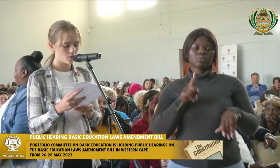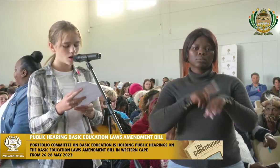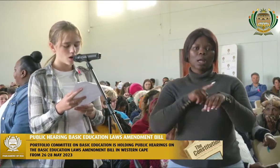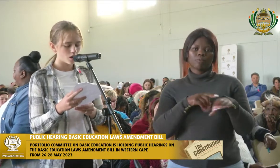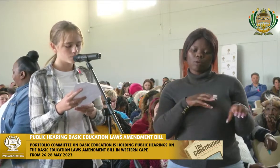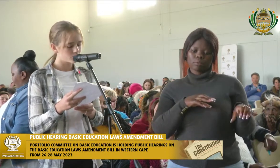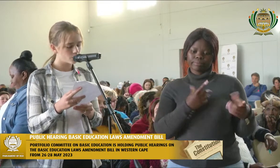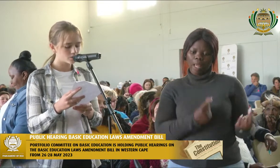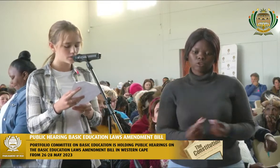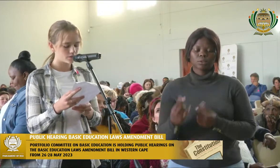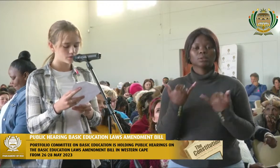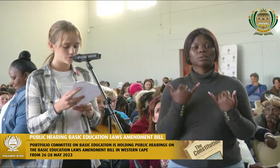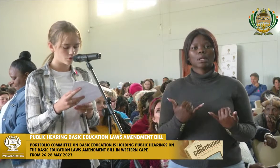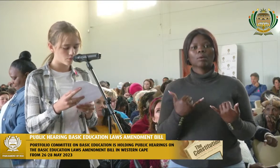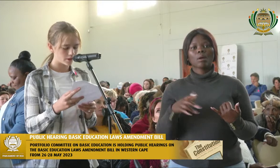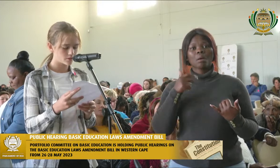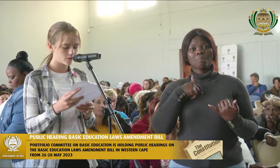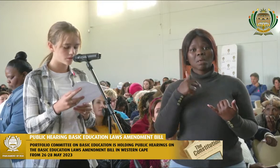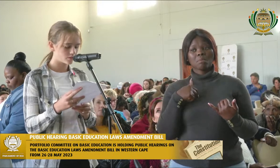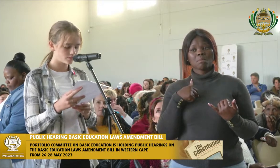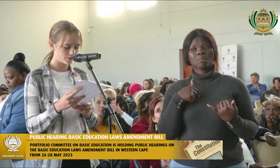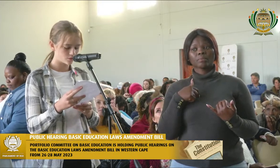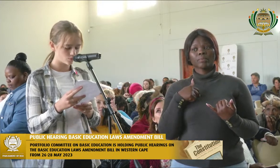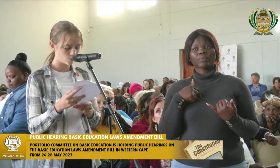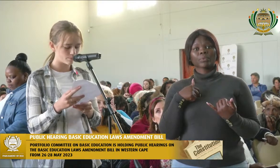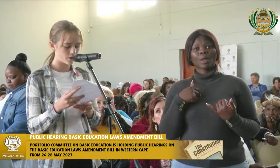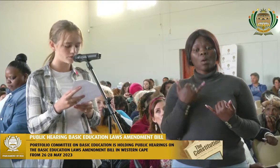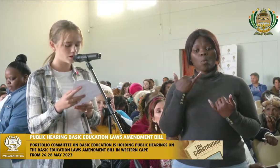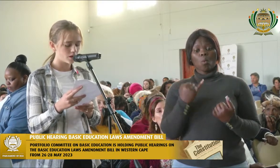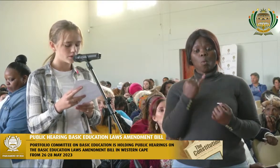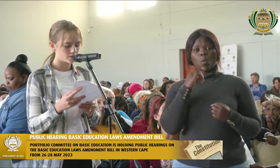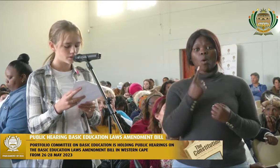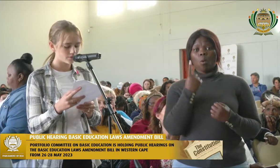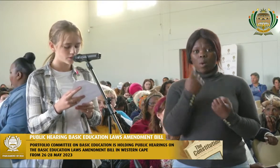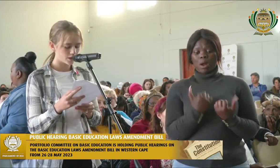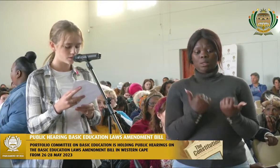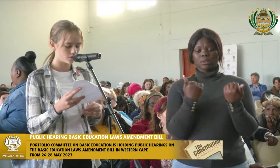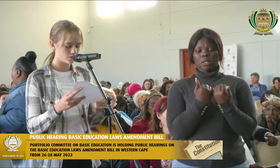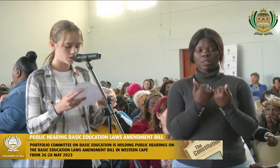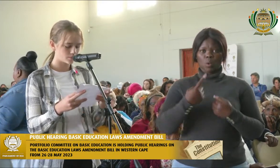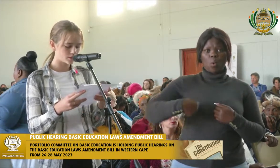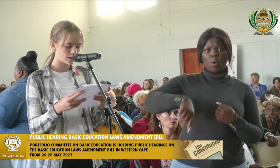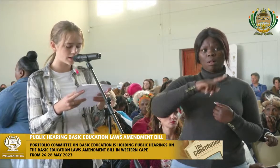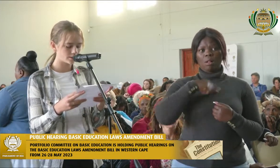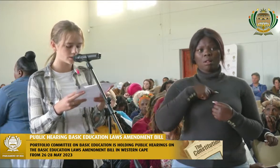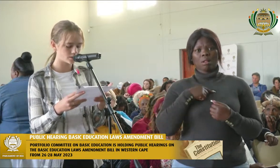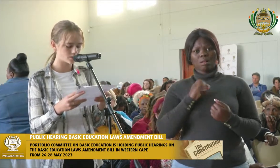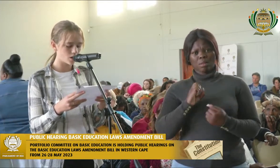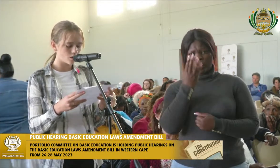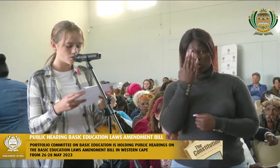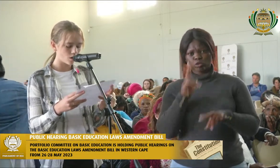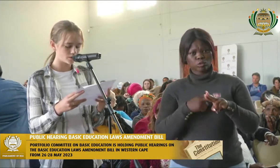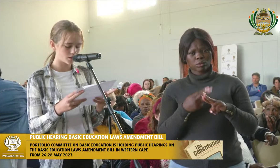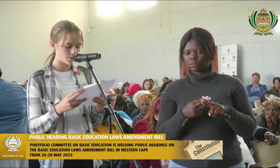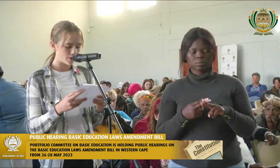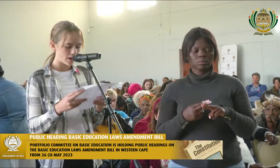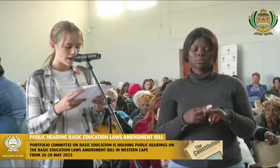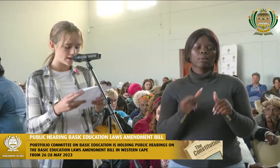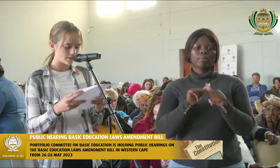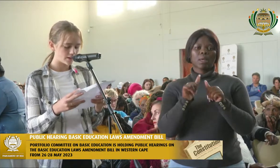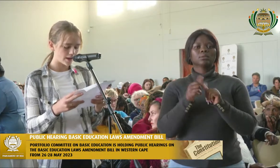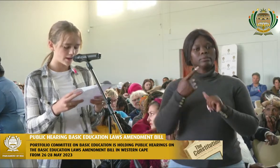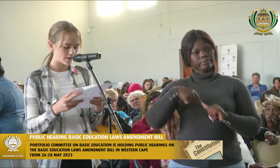is now. I will not settle for a one-size-fits-all approach that suffocates our dreams. Let us rise